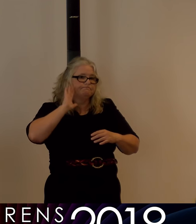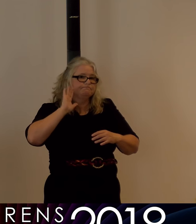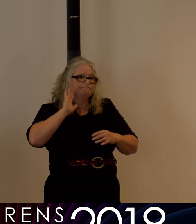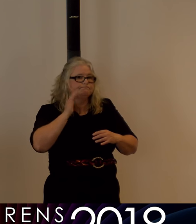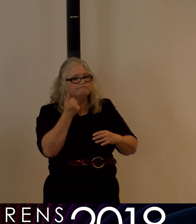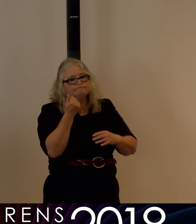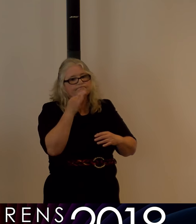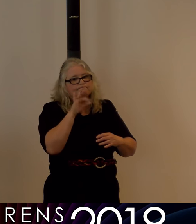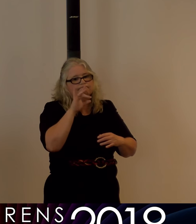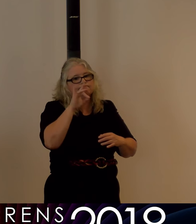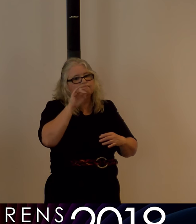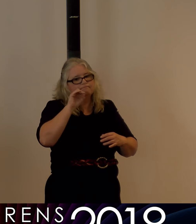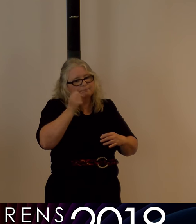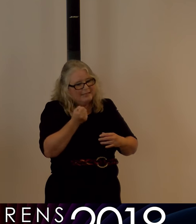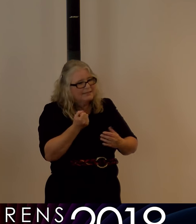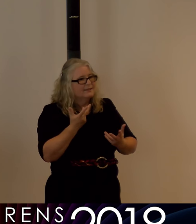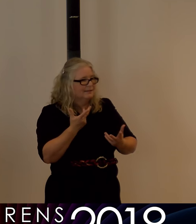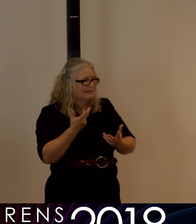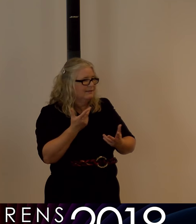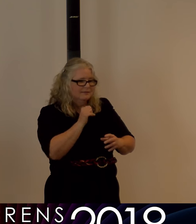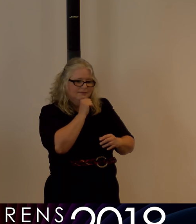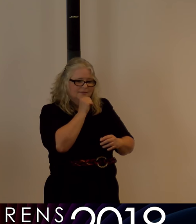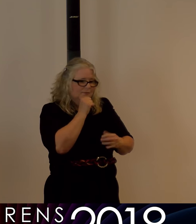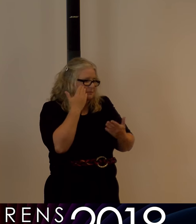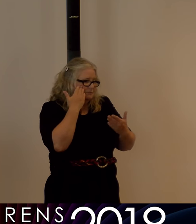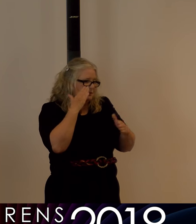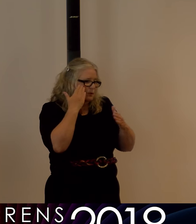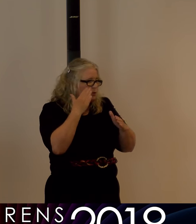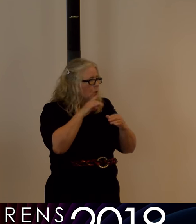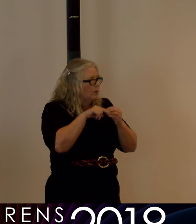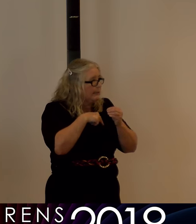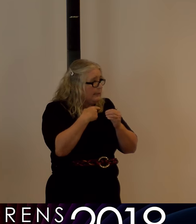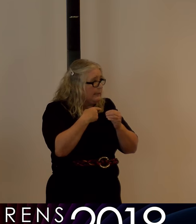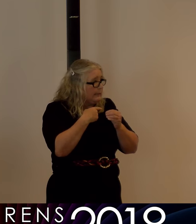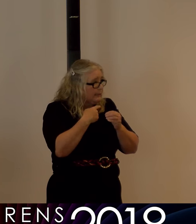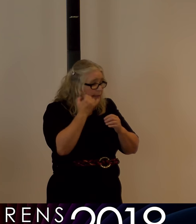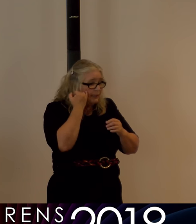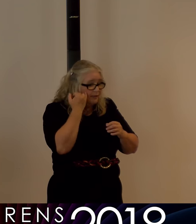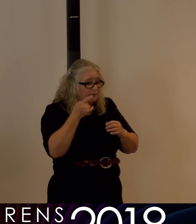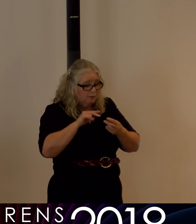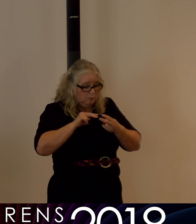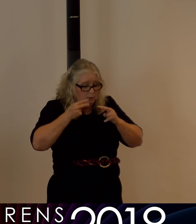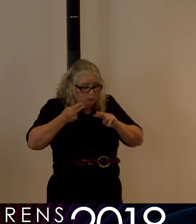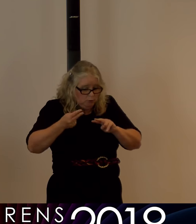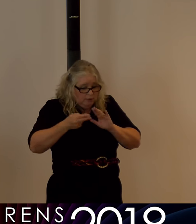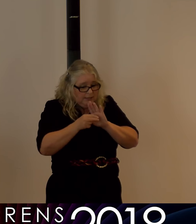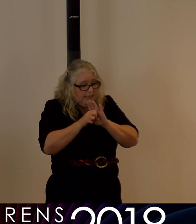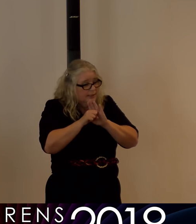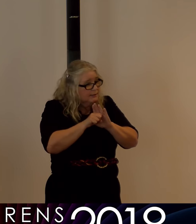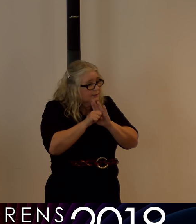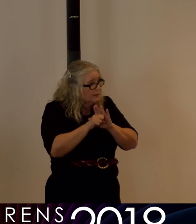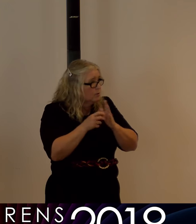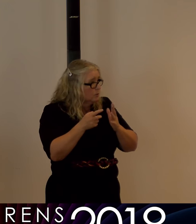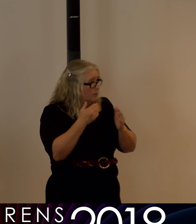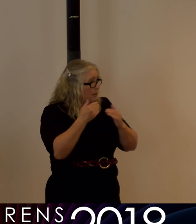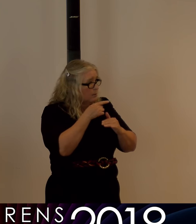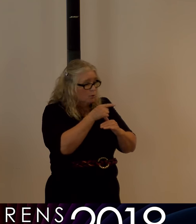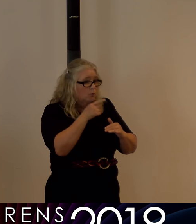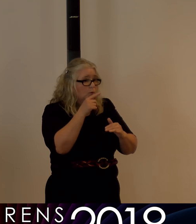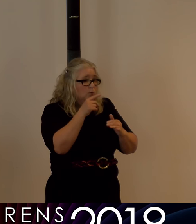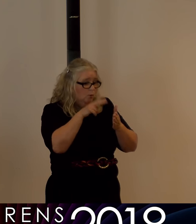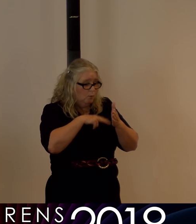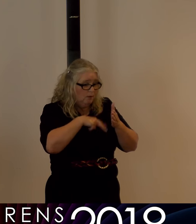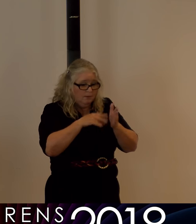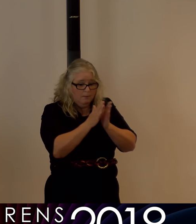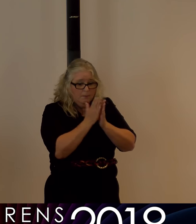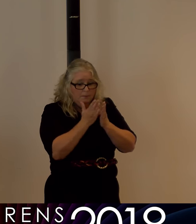late 80s, where it wasn't really known whether it was a genetic condition or not, you might have read papers that said, well, CHARGE syndrome looks a lot